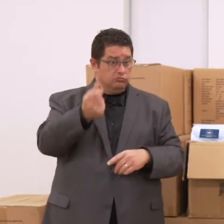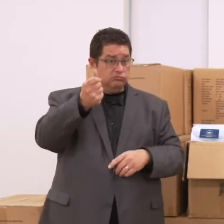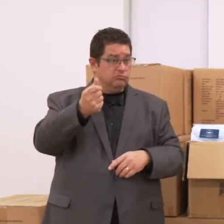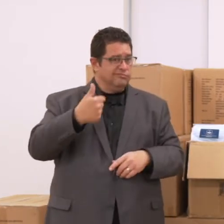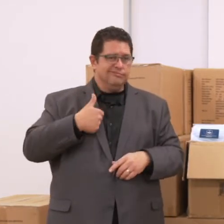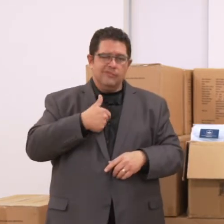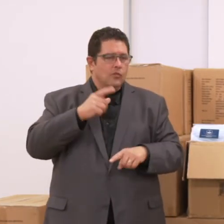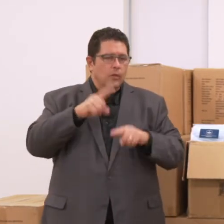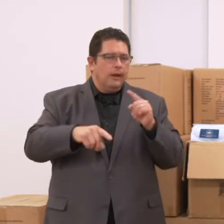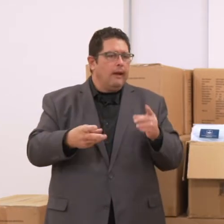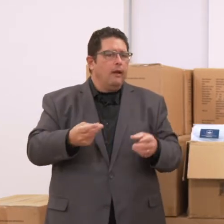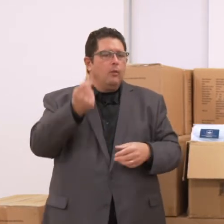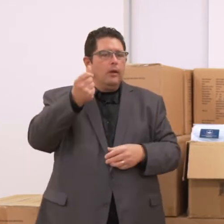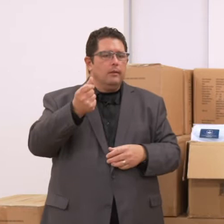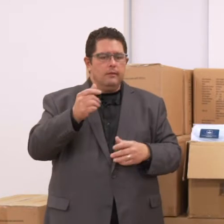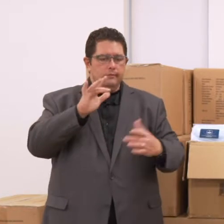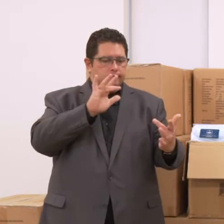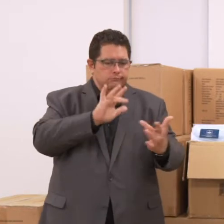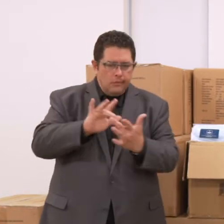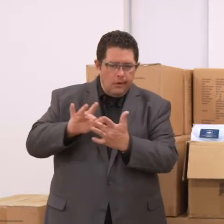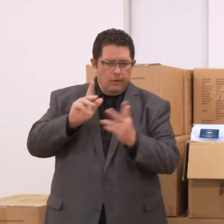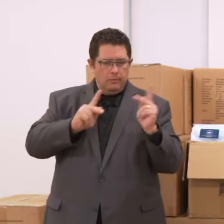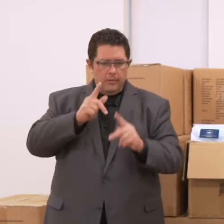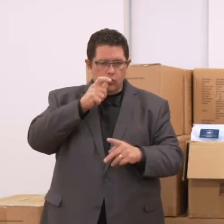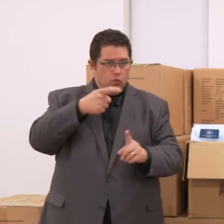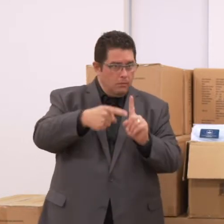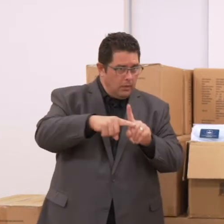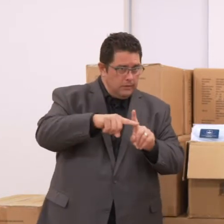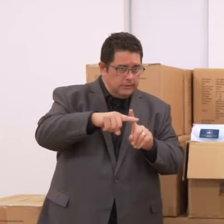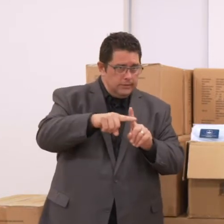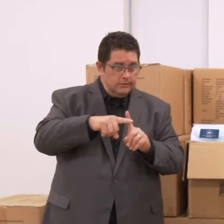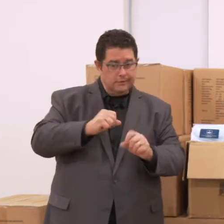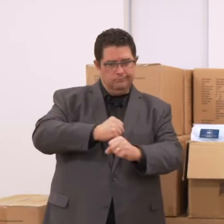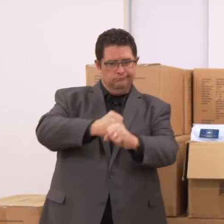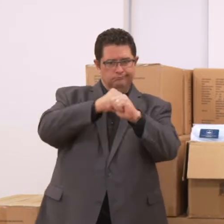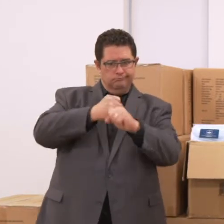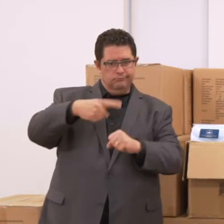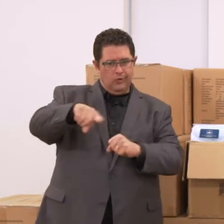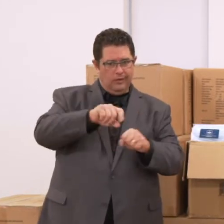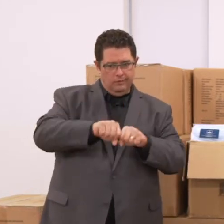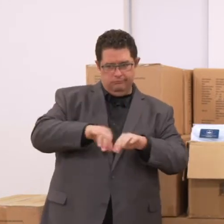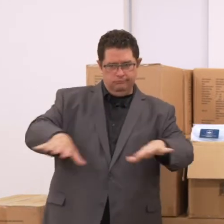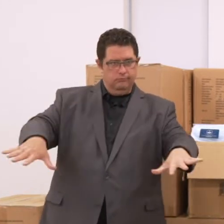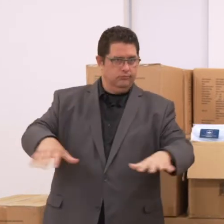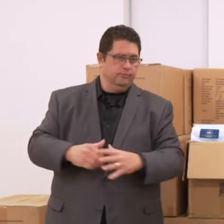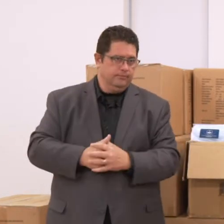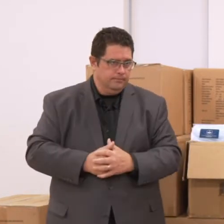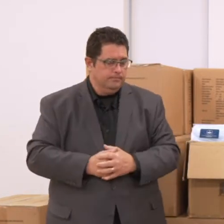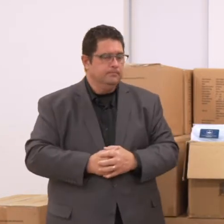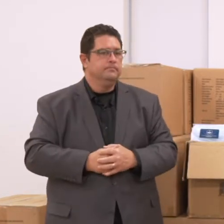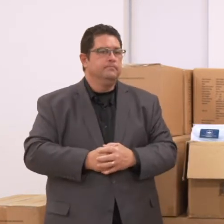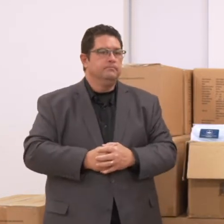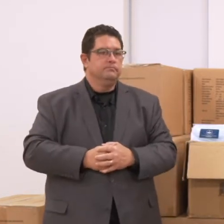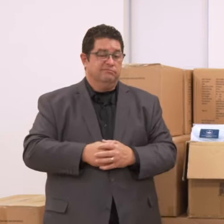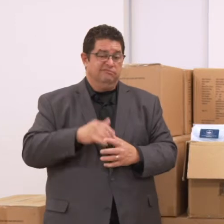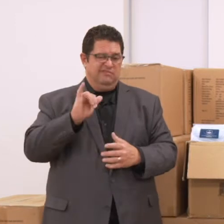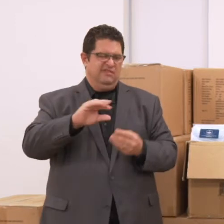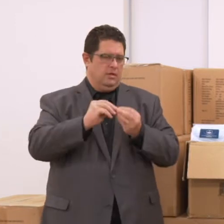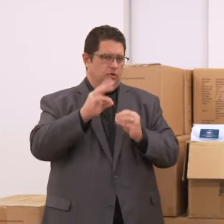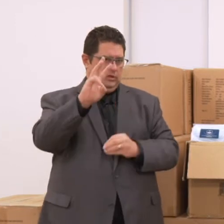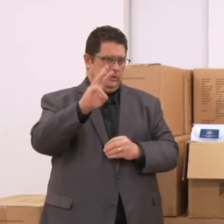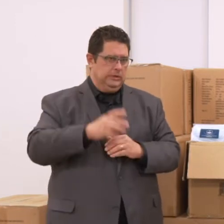to quickly contact people who are positive and prevent them from passing COVID on to others. And that's number